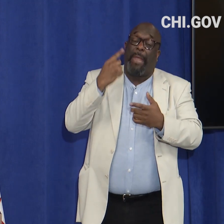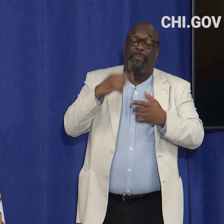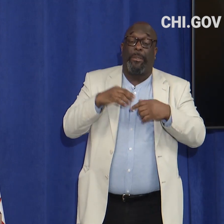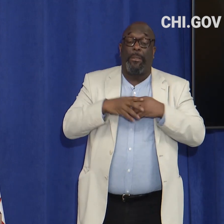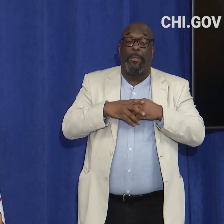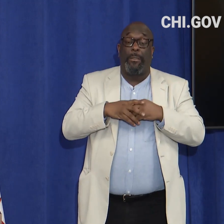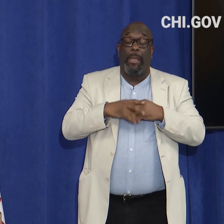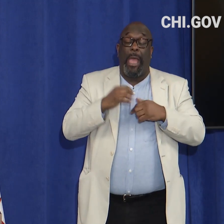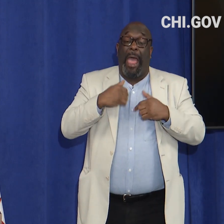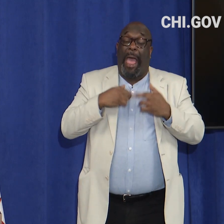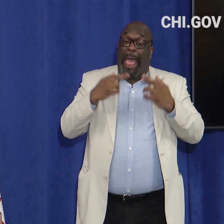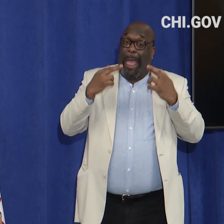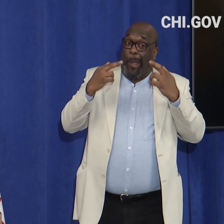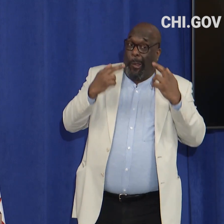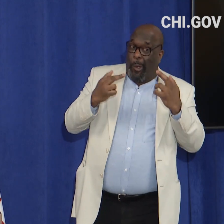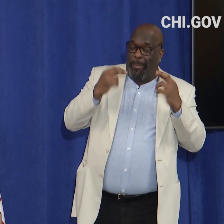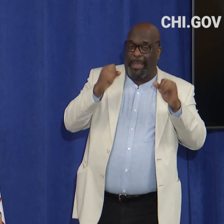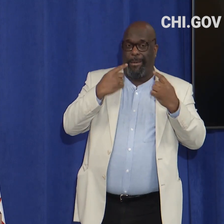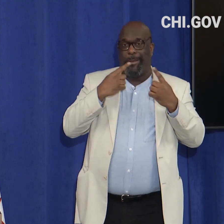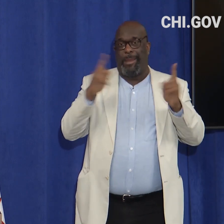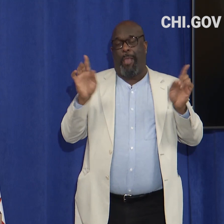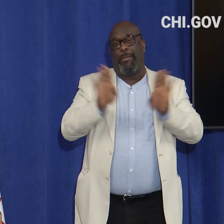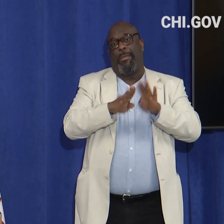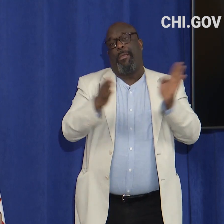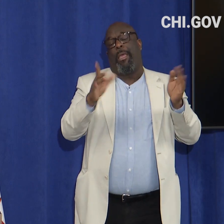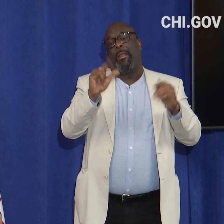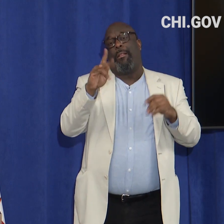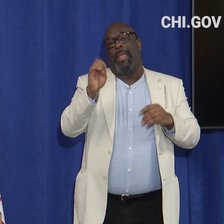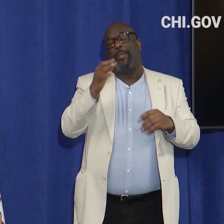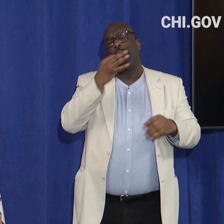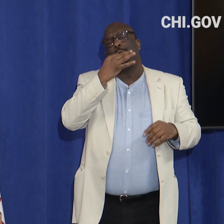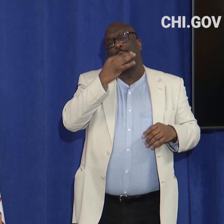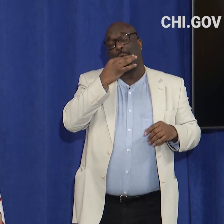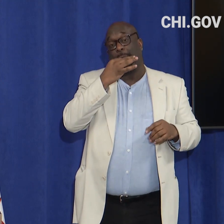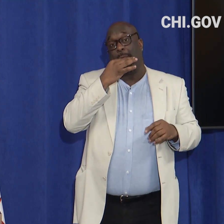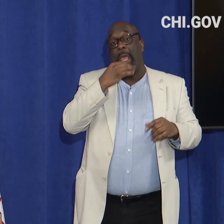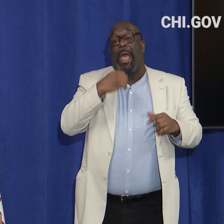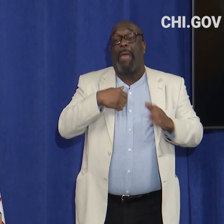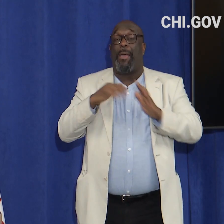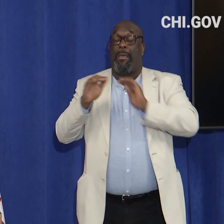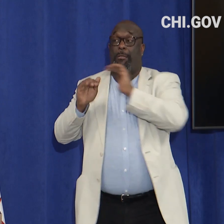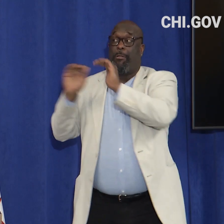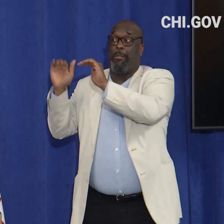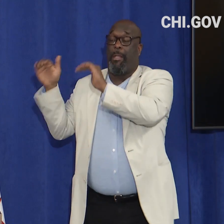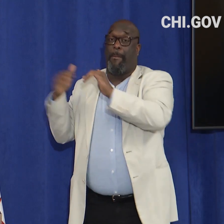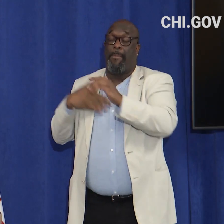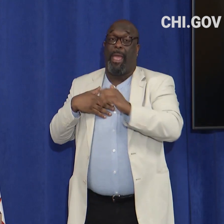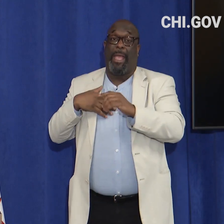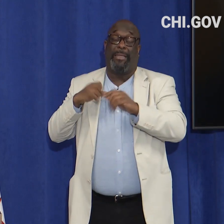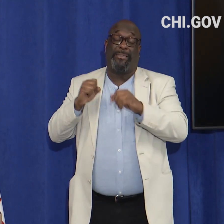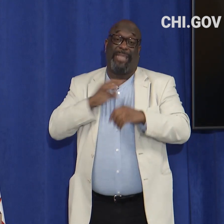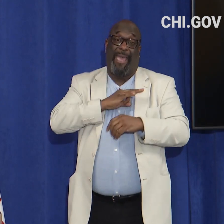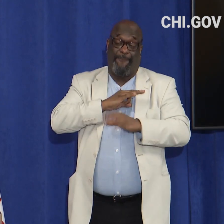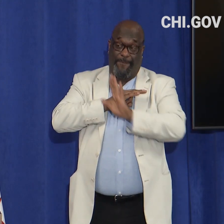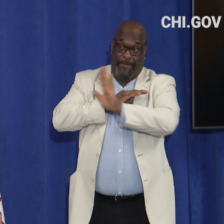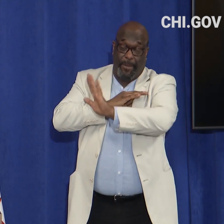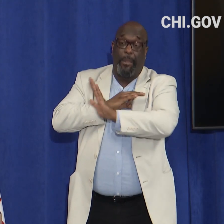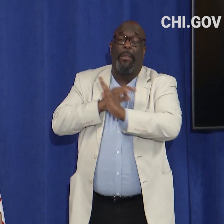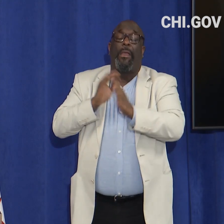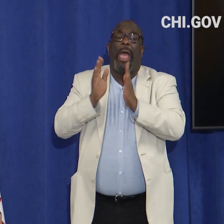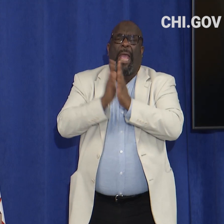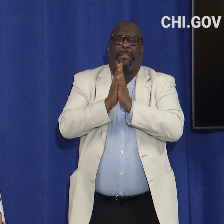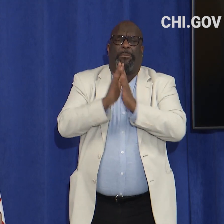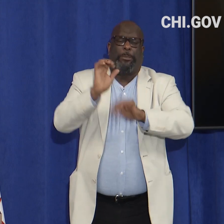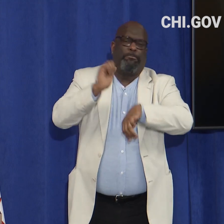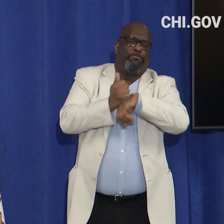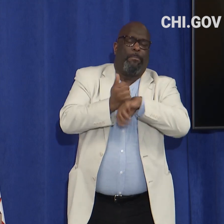I hope to be able to announce it as soon as possible. I'm pressing my folks to finalize the plan, and then